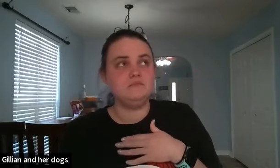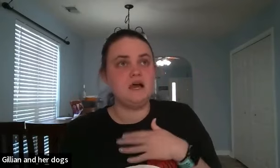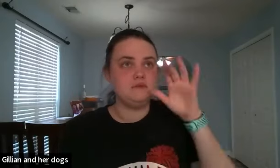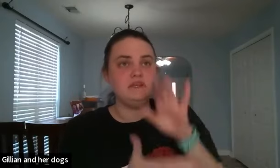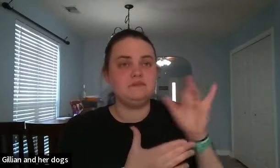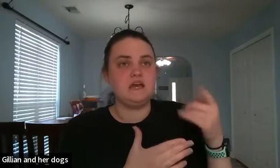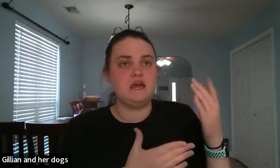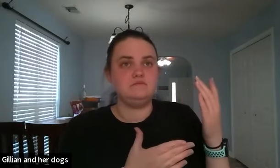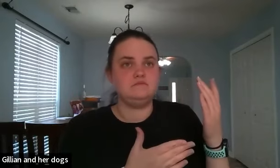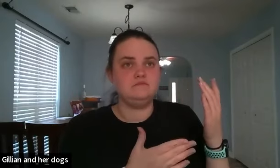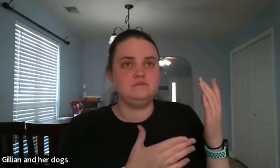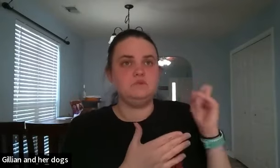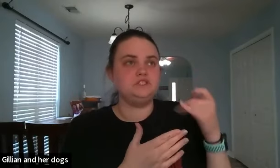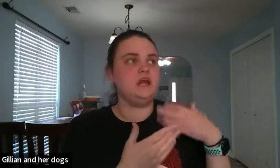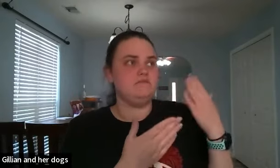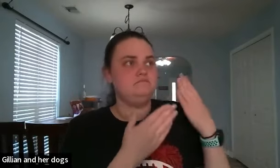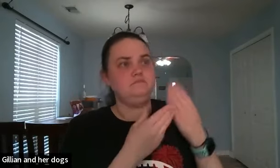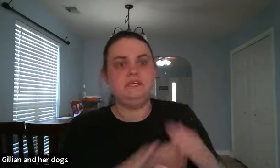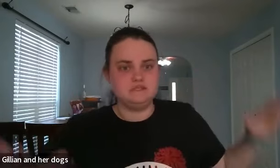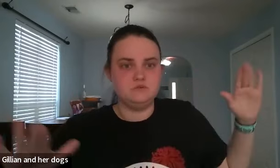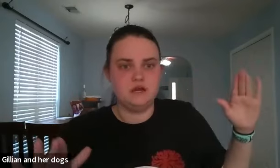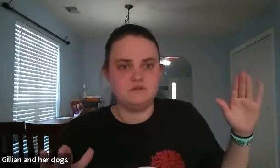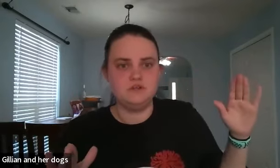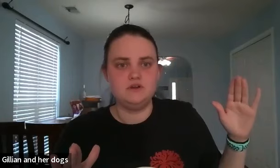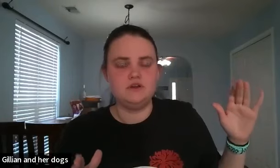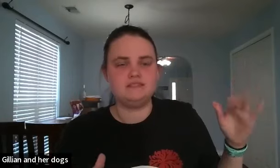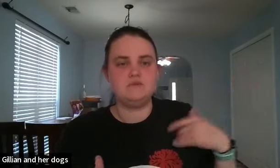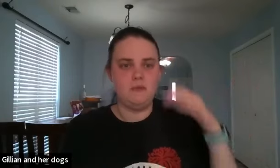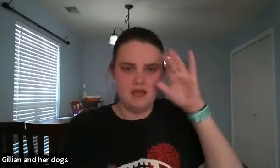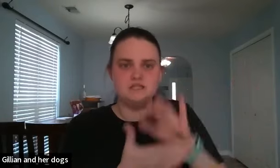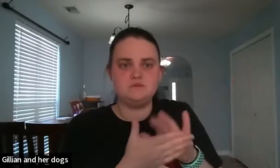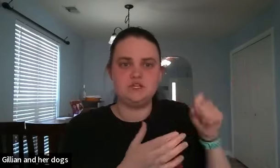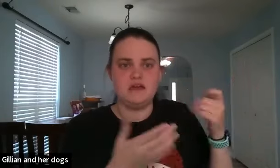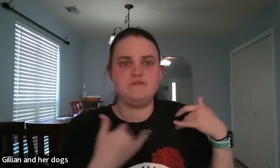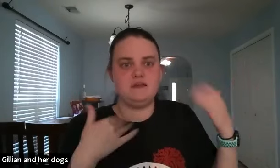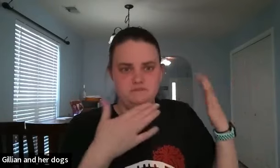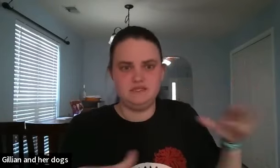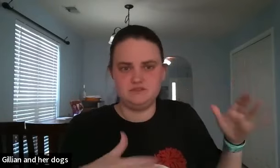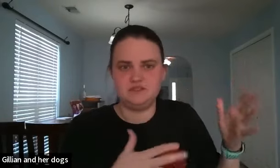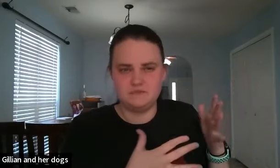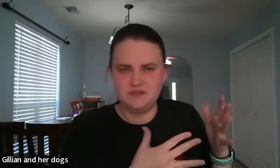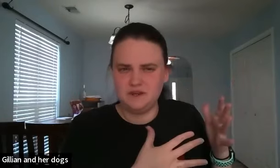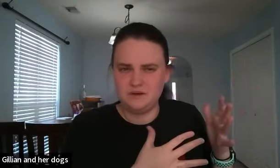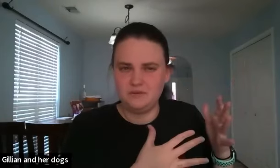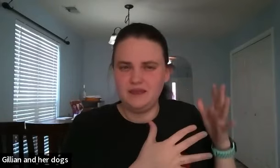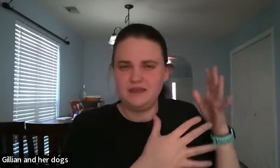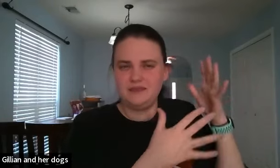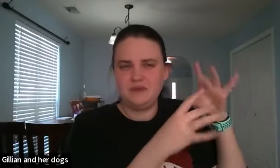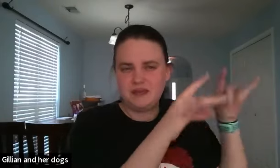my belief is that we should have peace, whatever, you're not saying, well, my husband should have that peace or something, you pick up